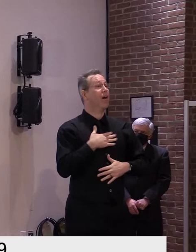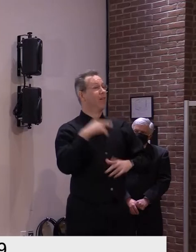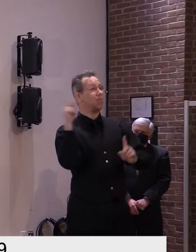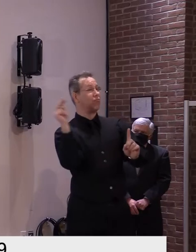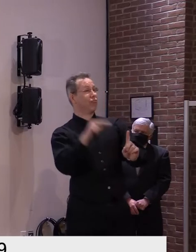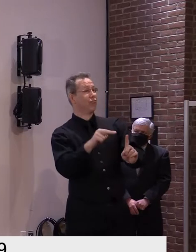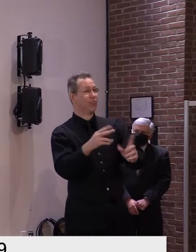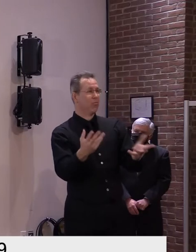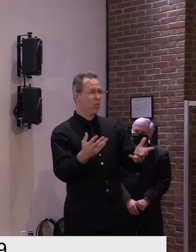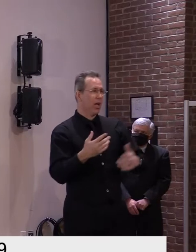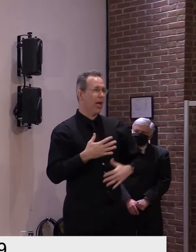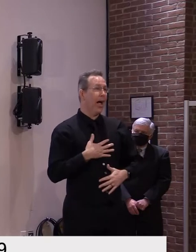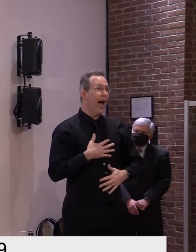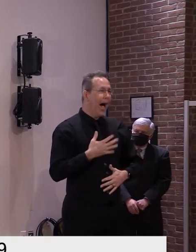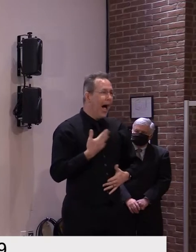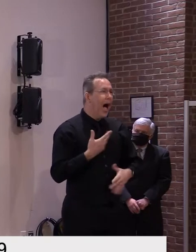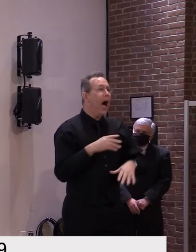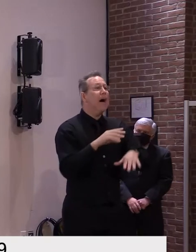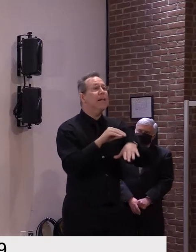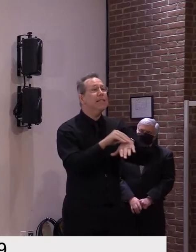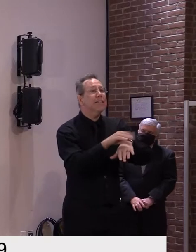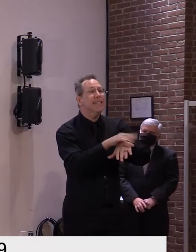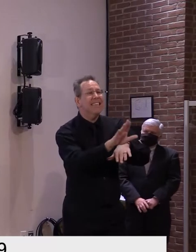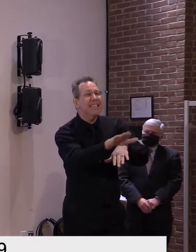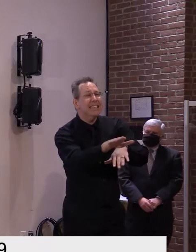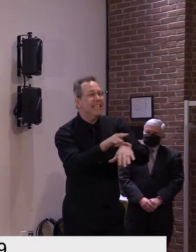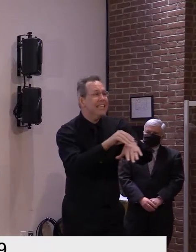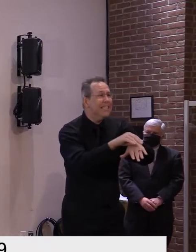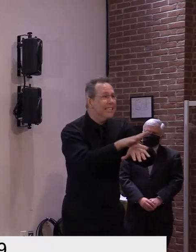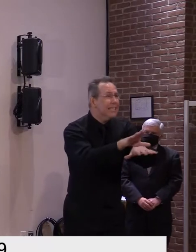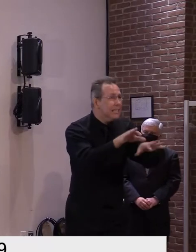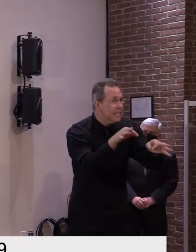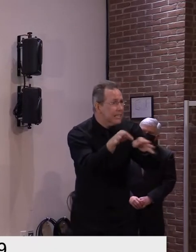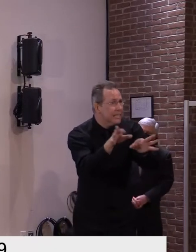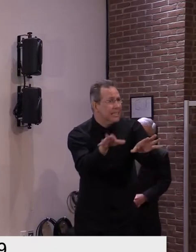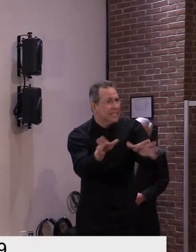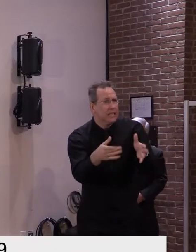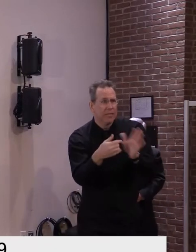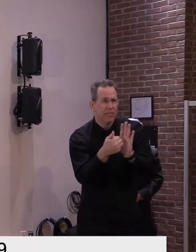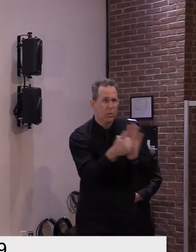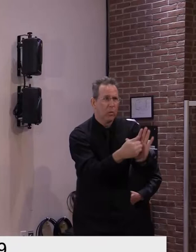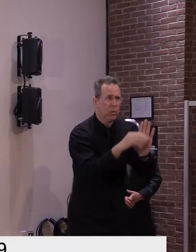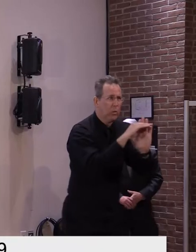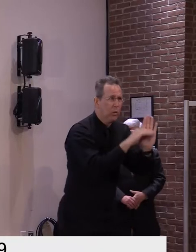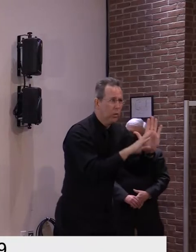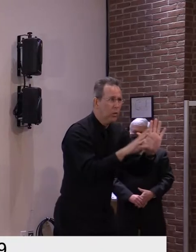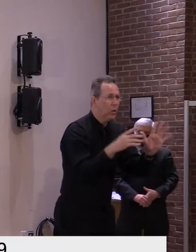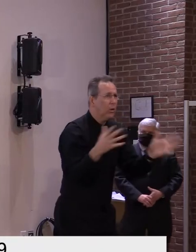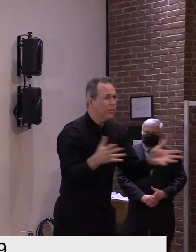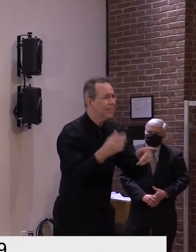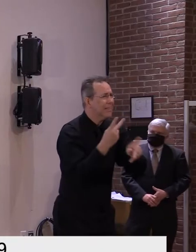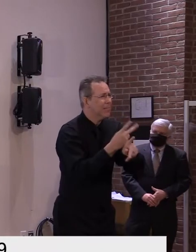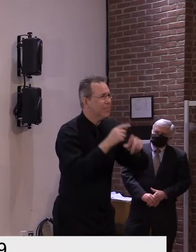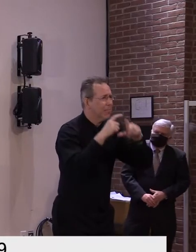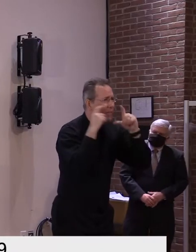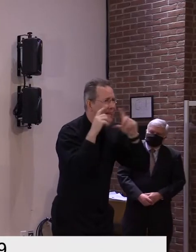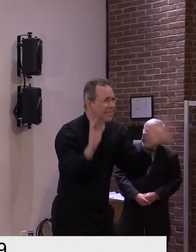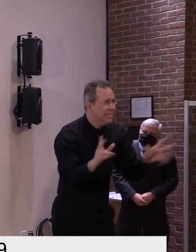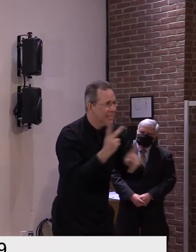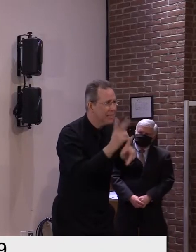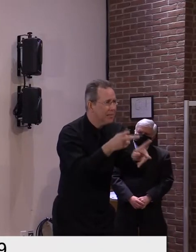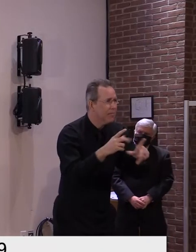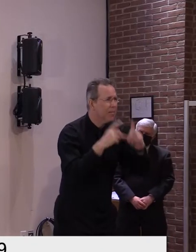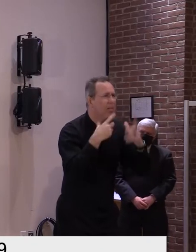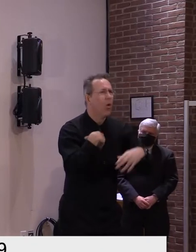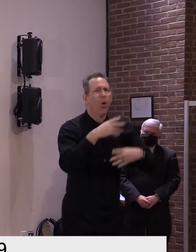advisables, guidelines we might put out in terms of mask wearing. I don't think that will be completely over for